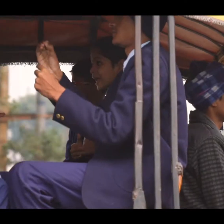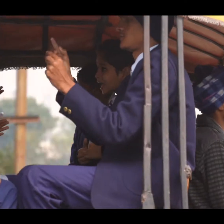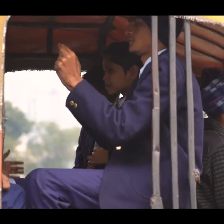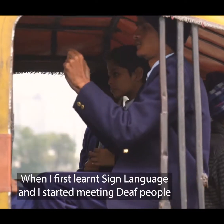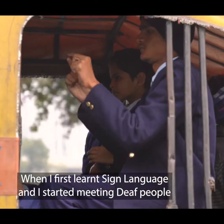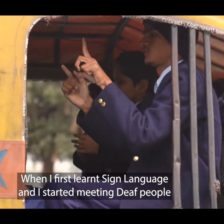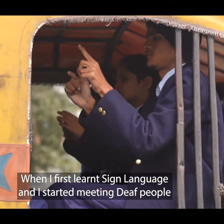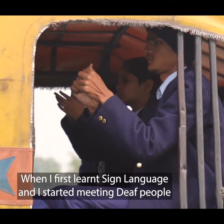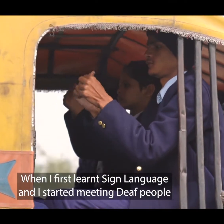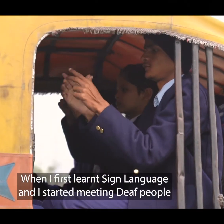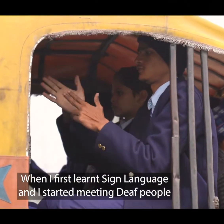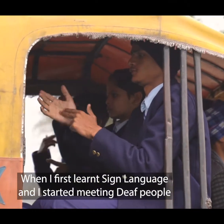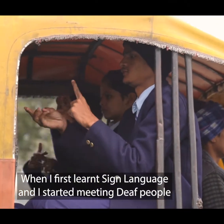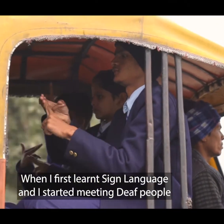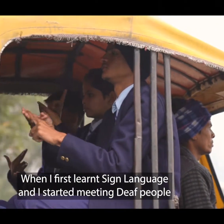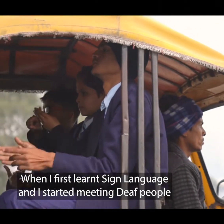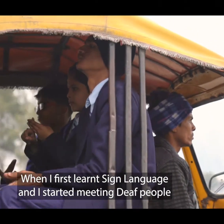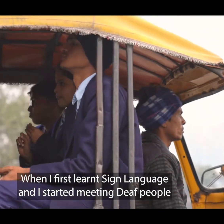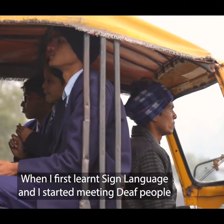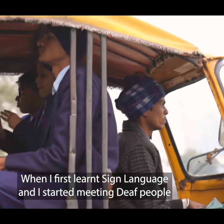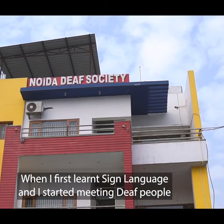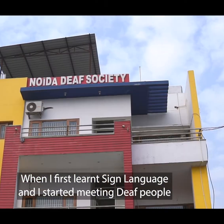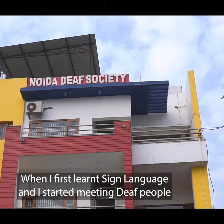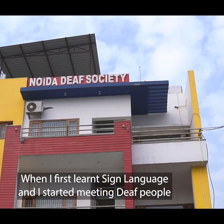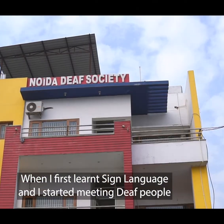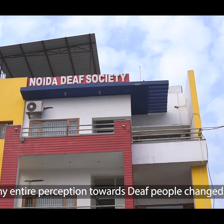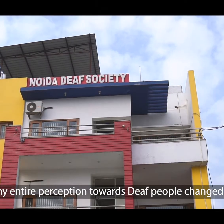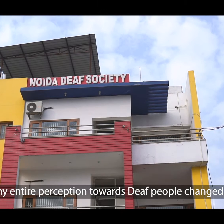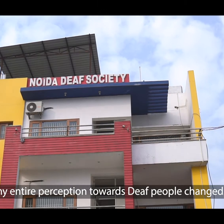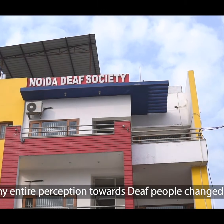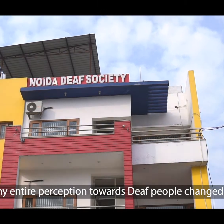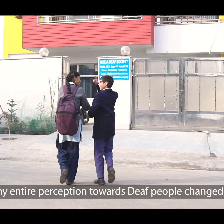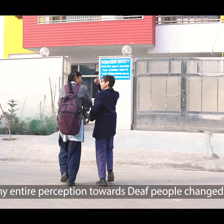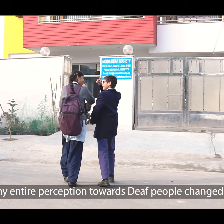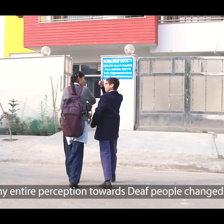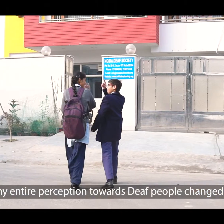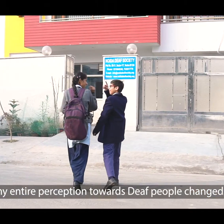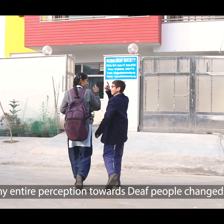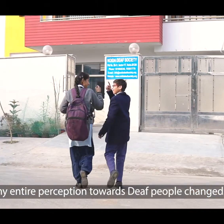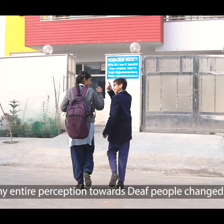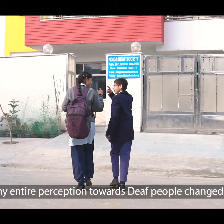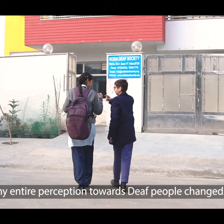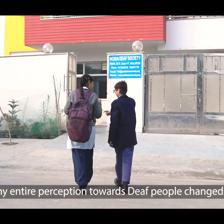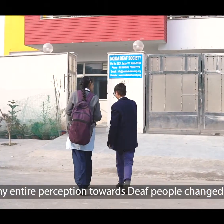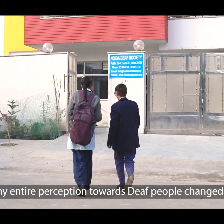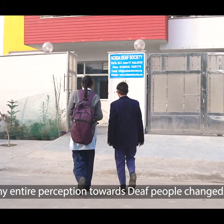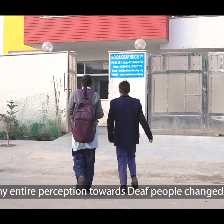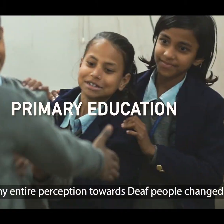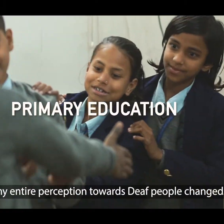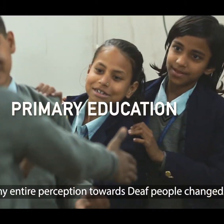When I first learned sign language and I started meeting deaf people, I think my entire perception towards